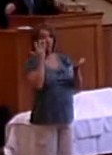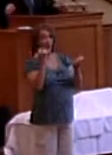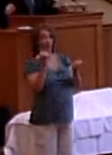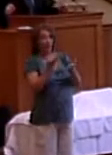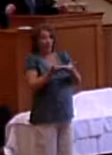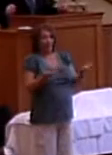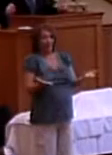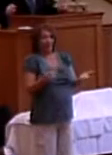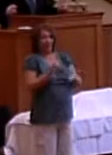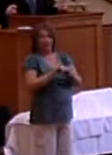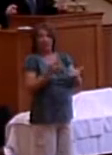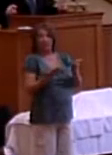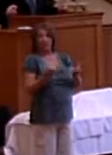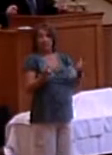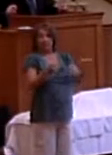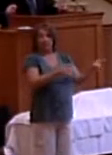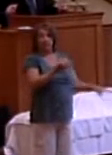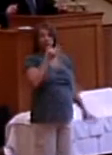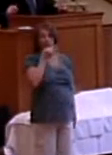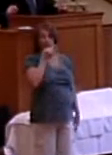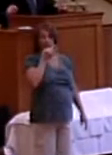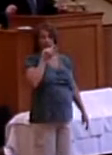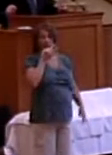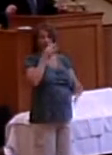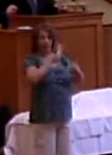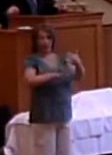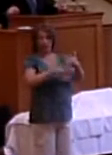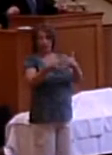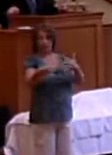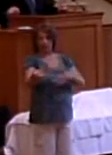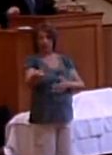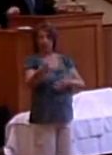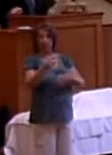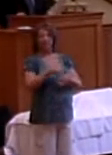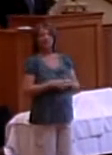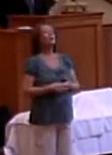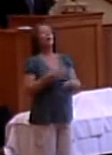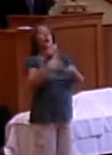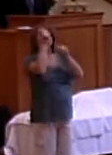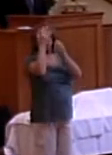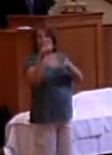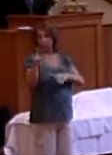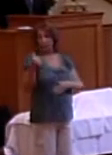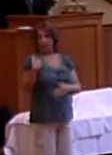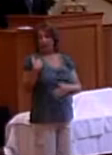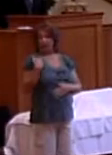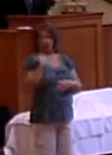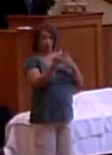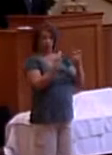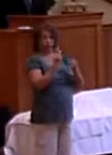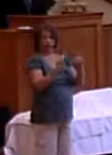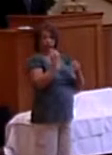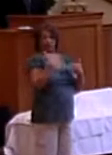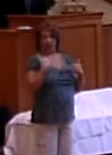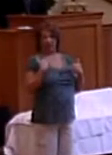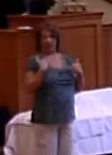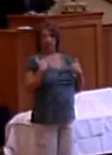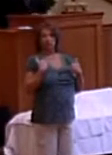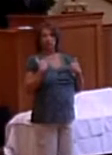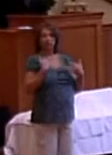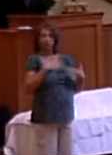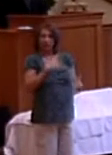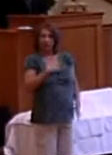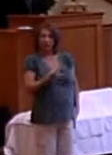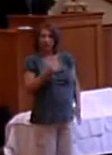items that are maybe coming up in on the calendar or information you might have or questions. If your questions are unanswered, we'd love to answer them for